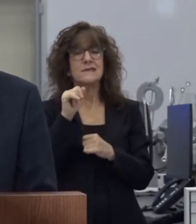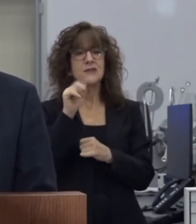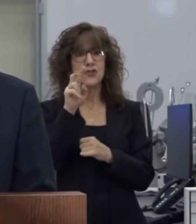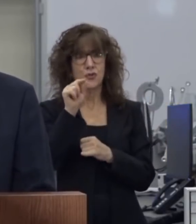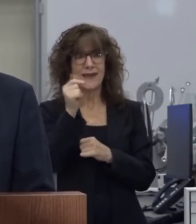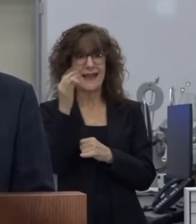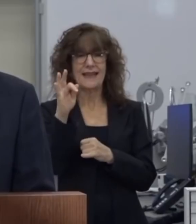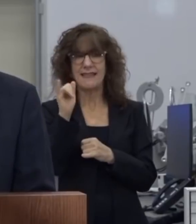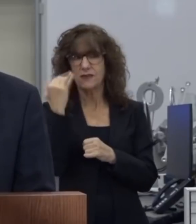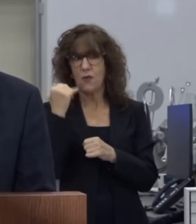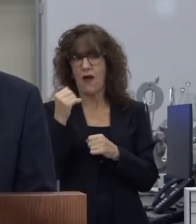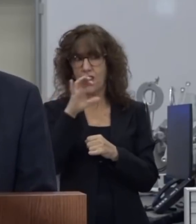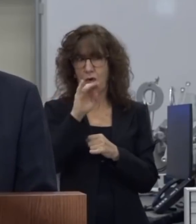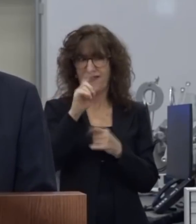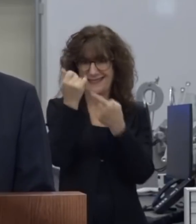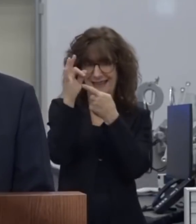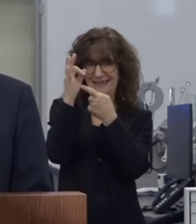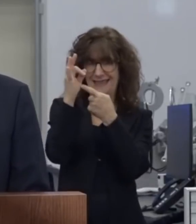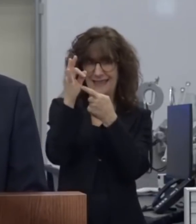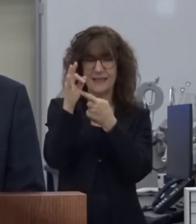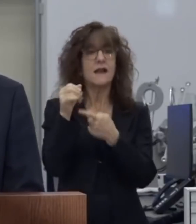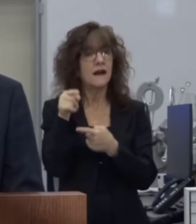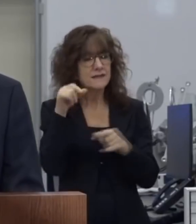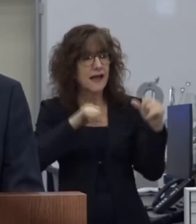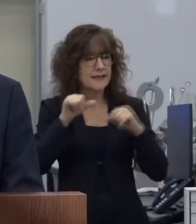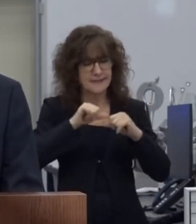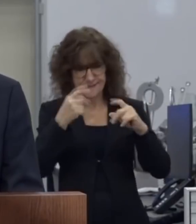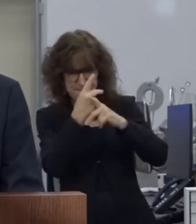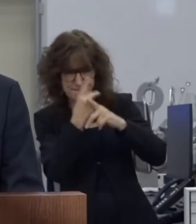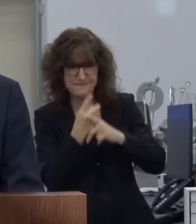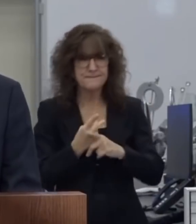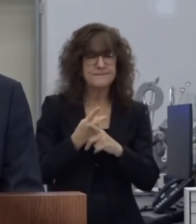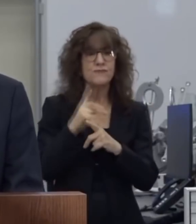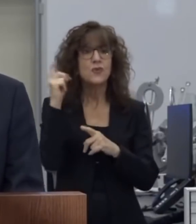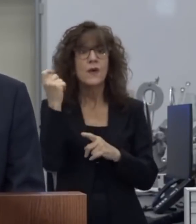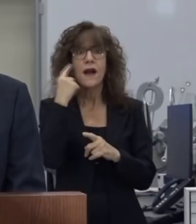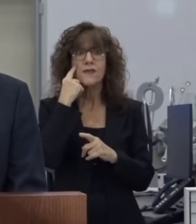COVID-19, scientists were ready to piece that puzzle together. So governments